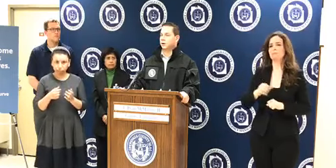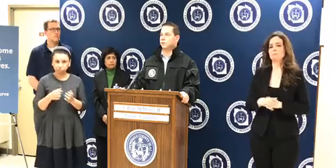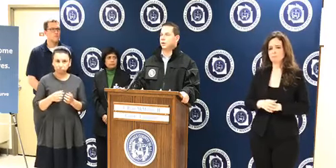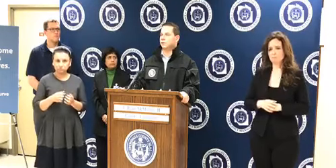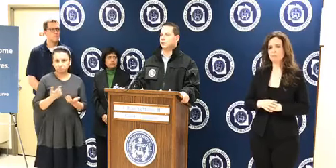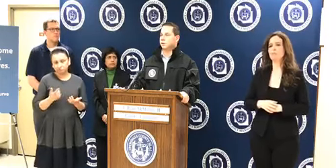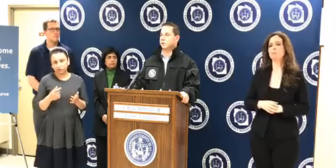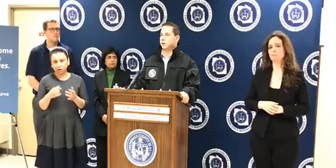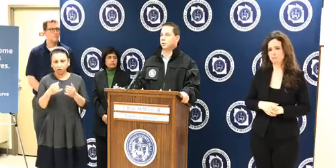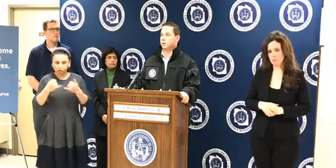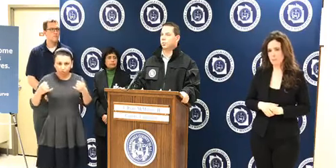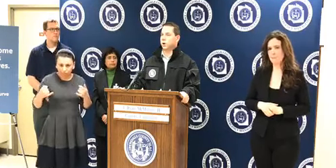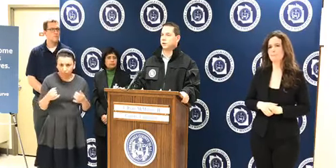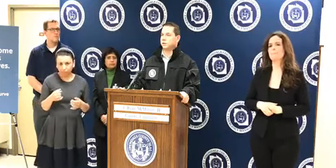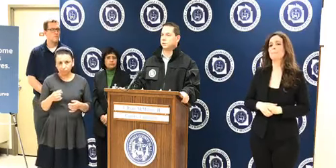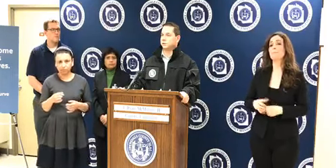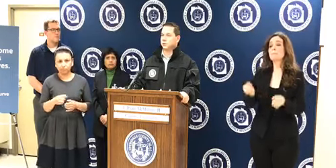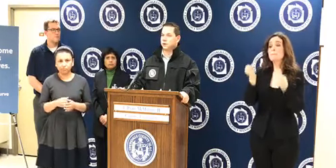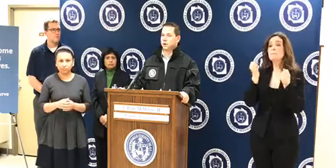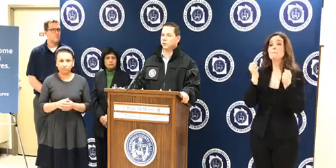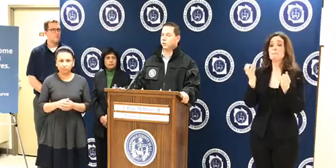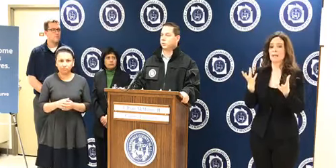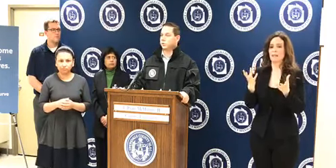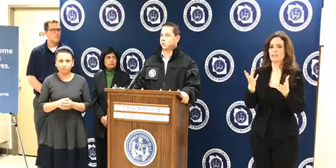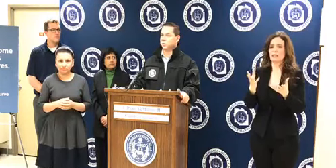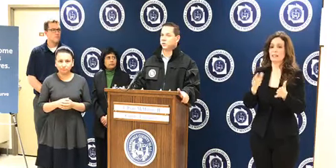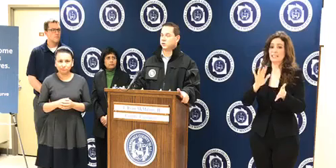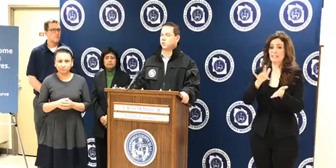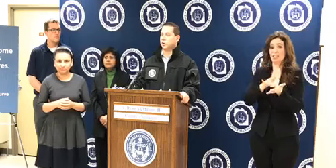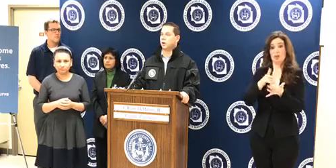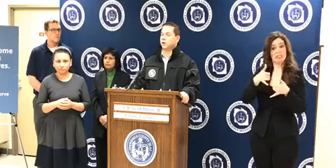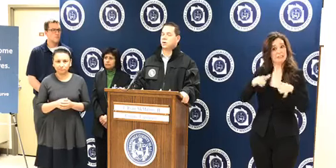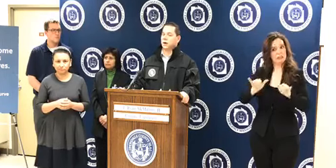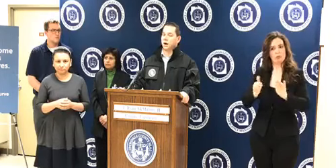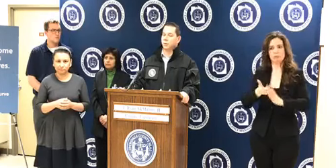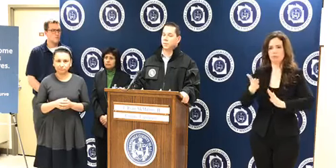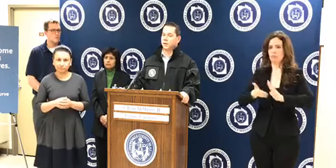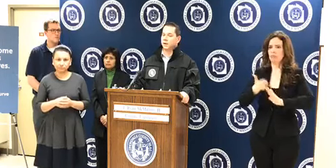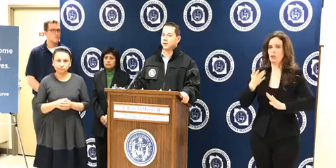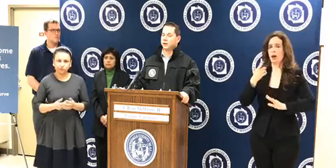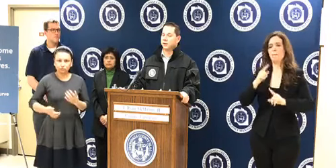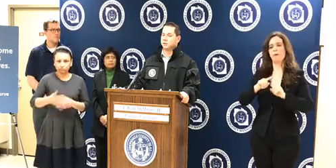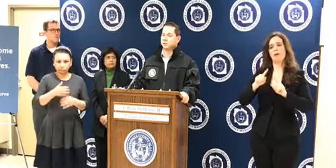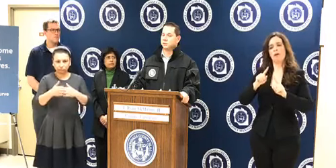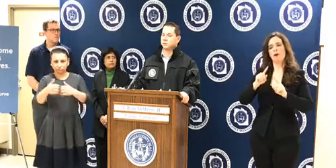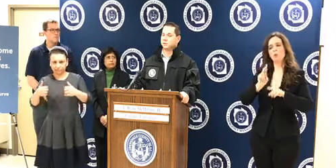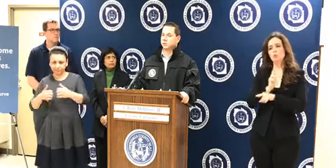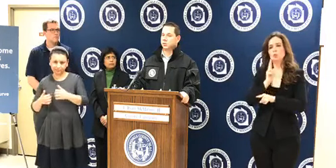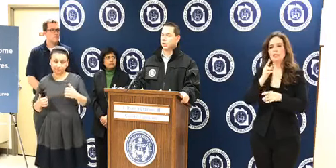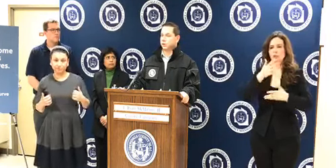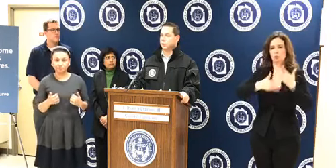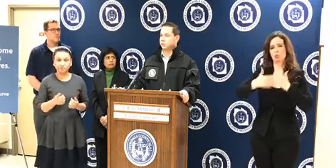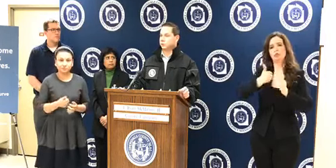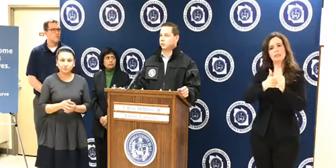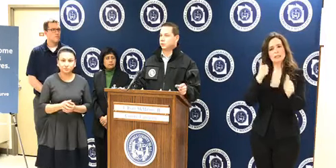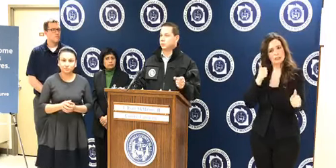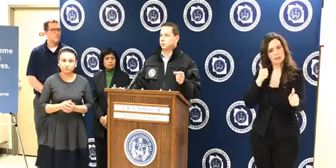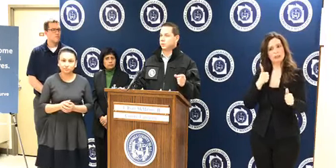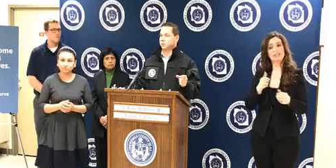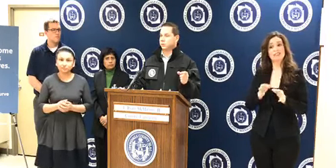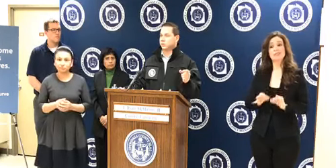certainly many of these centers are practicing forms of social distancing as well. It is critical. These